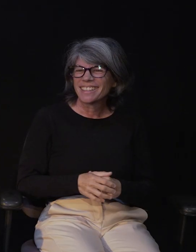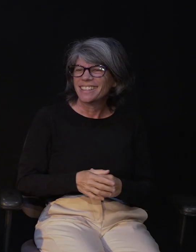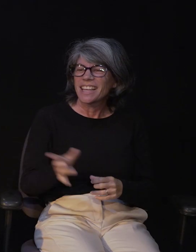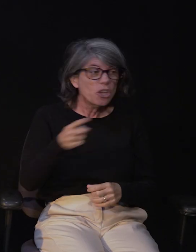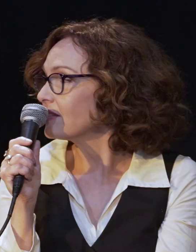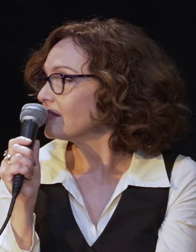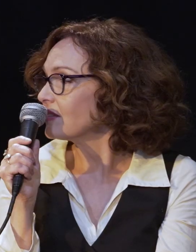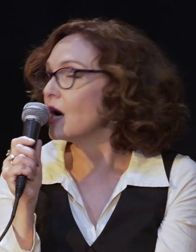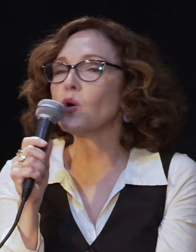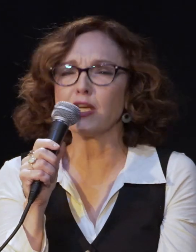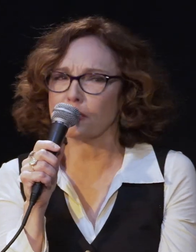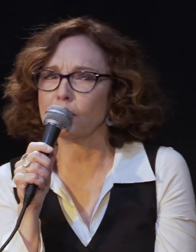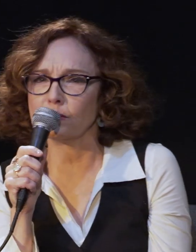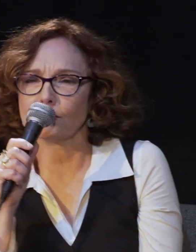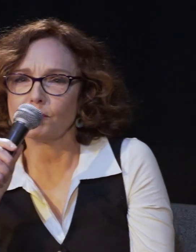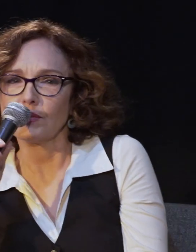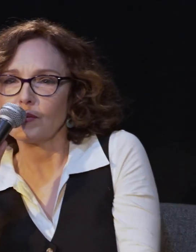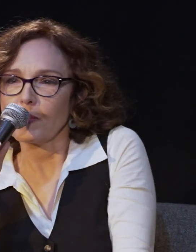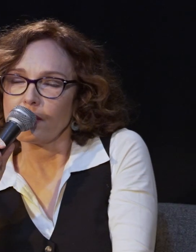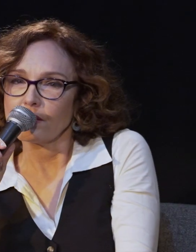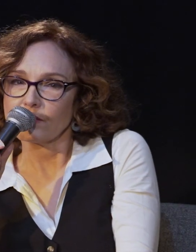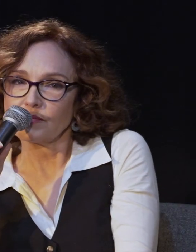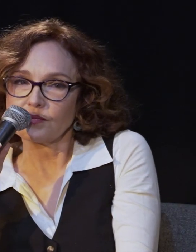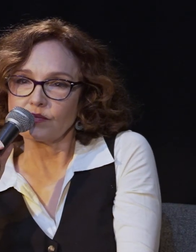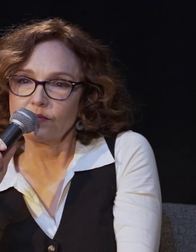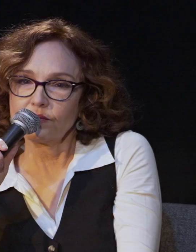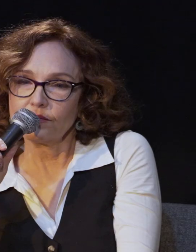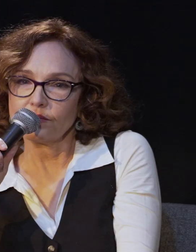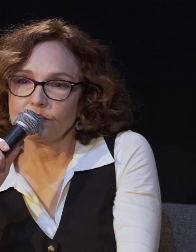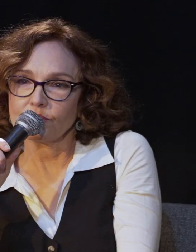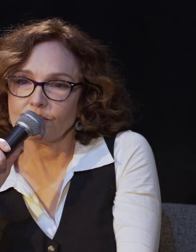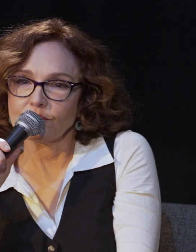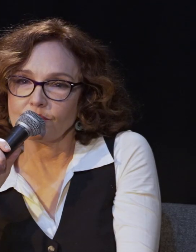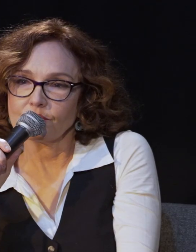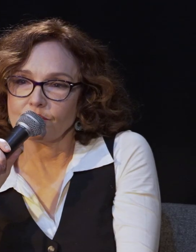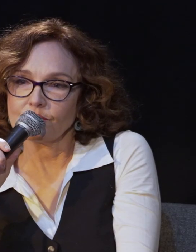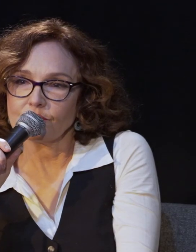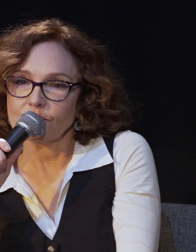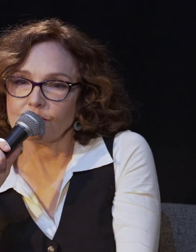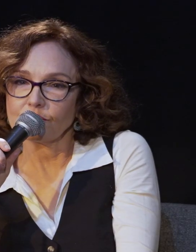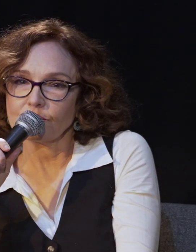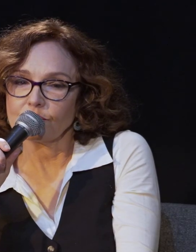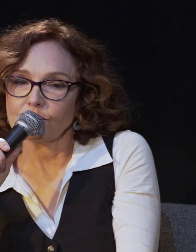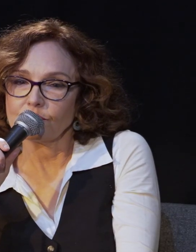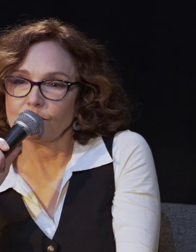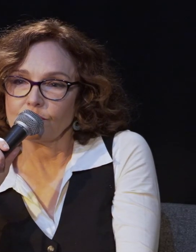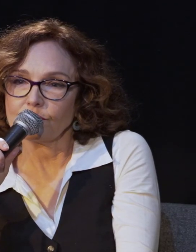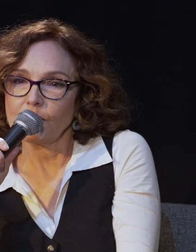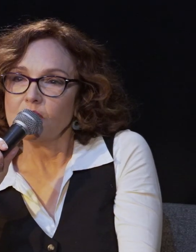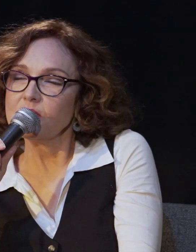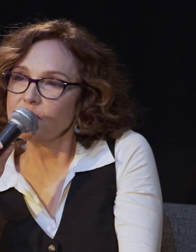Oh, your heart? My heart. Oh, yes, go. So that's the, okay. Ever since that, I feel like a few brain cells have been going boop,